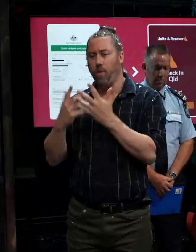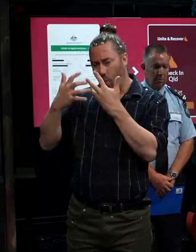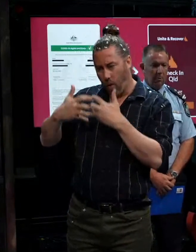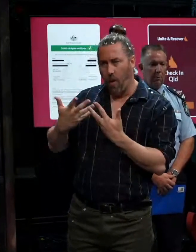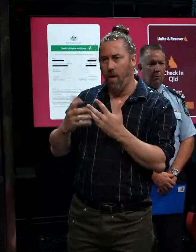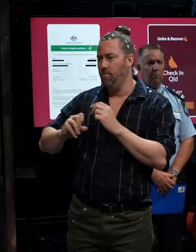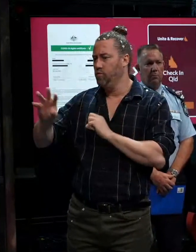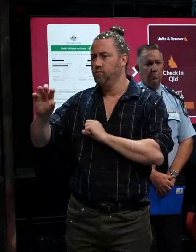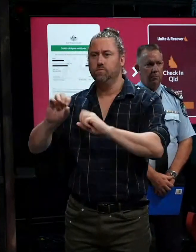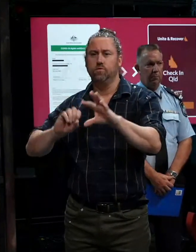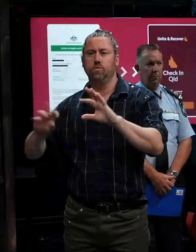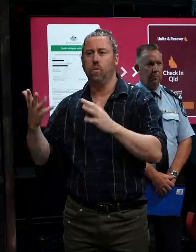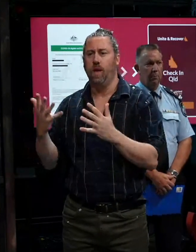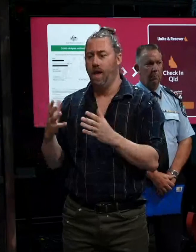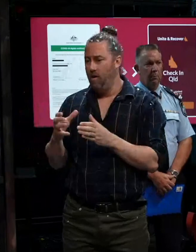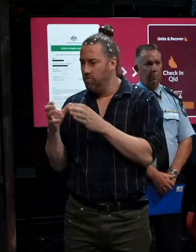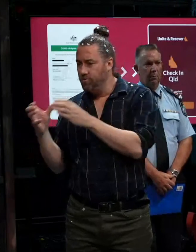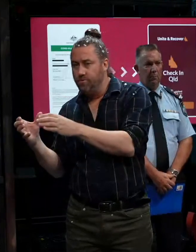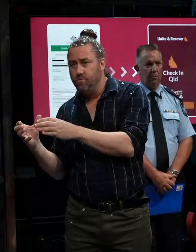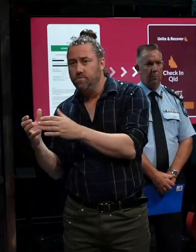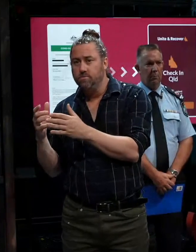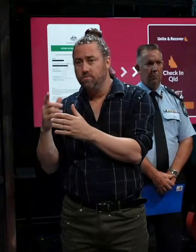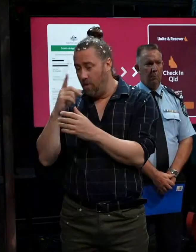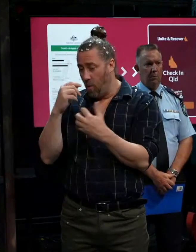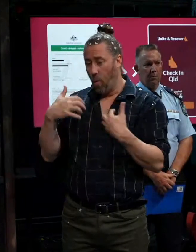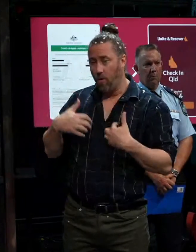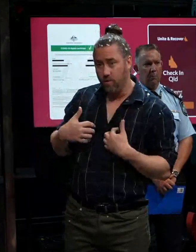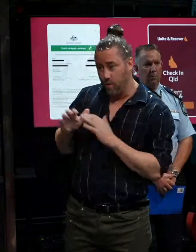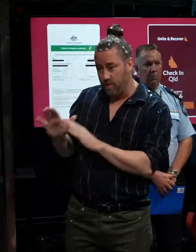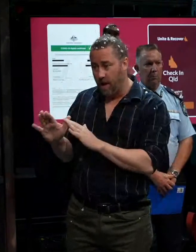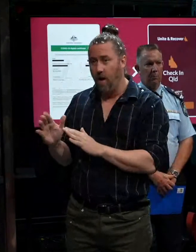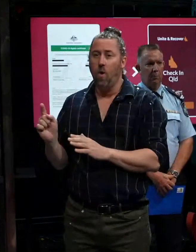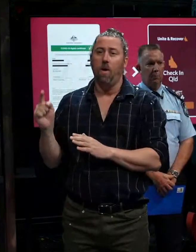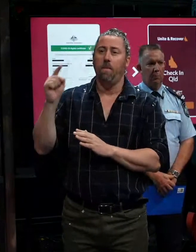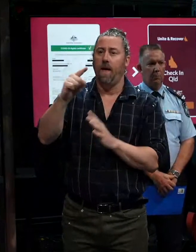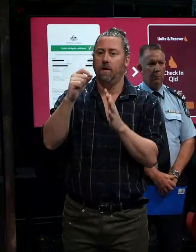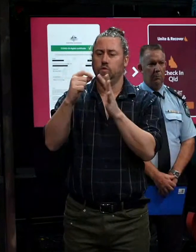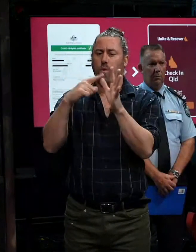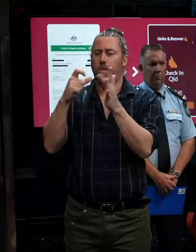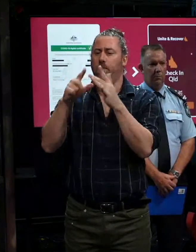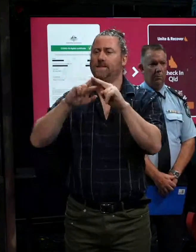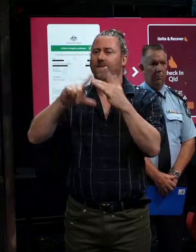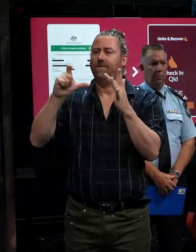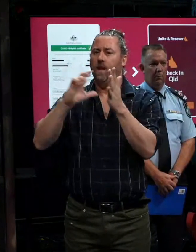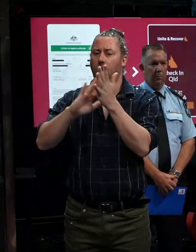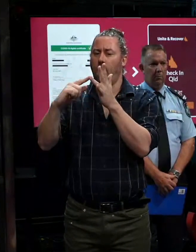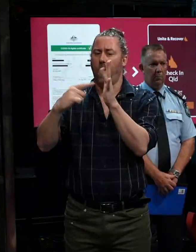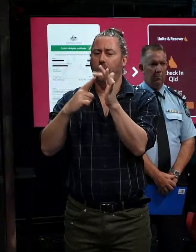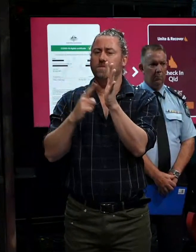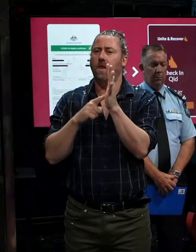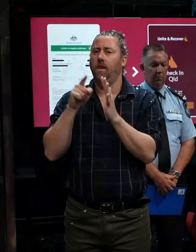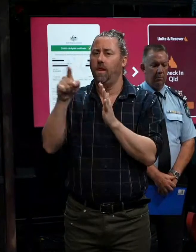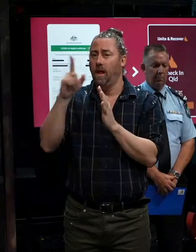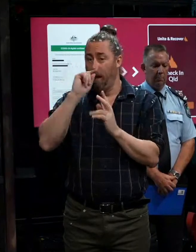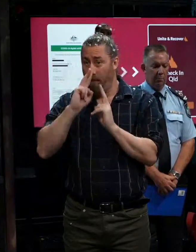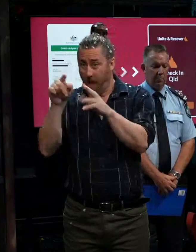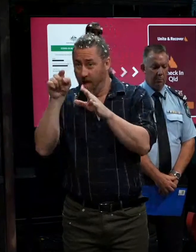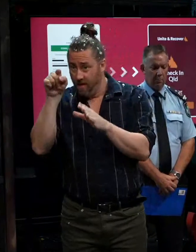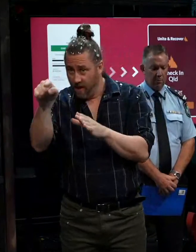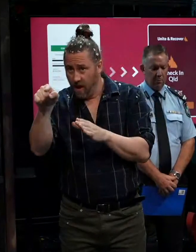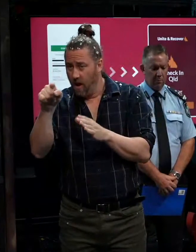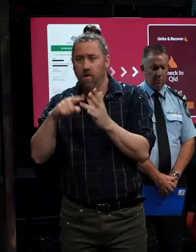through with them all as to their ability to use the Pacific Hotel in Cairns where the fire occurred and be able to either house them